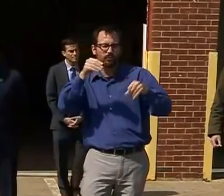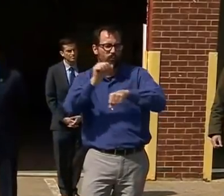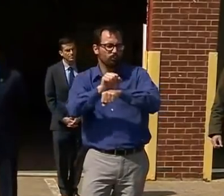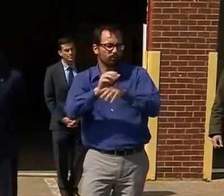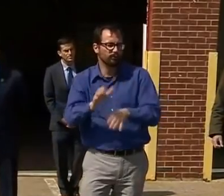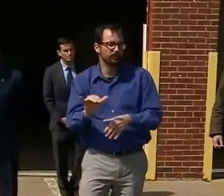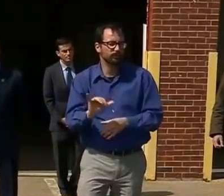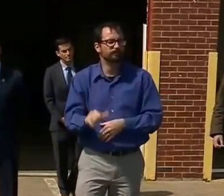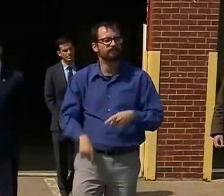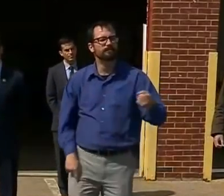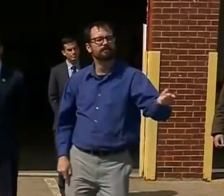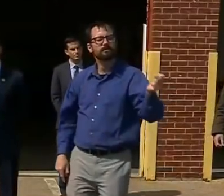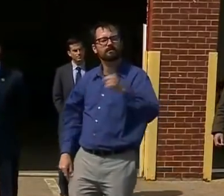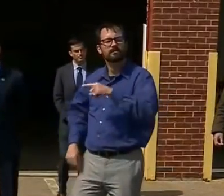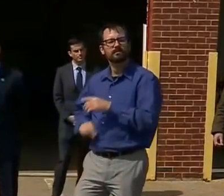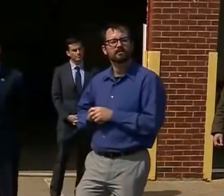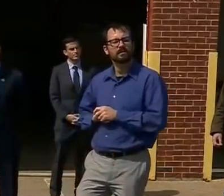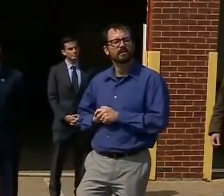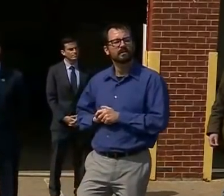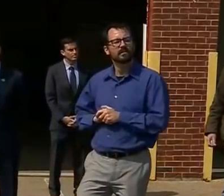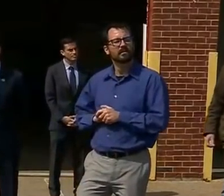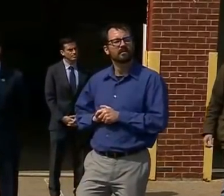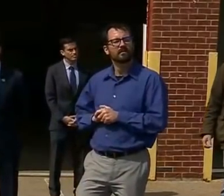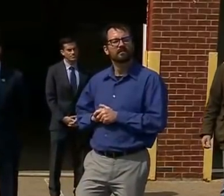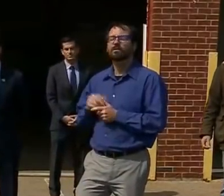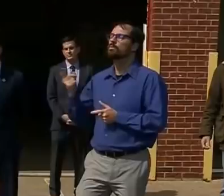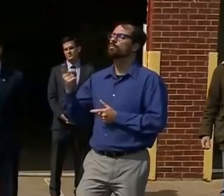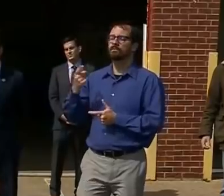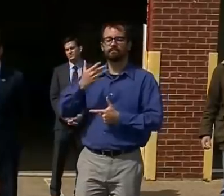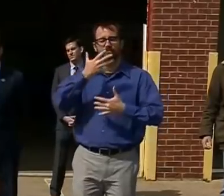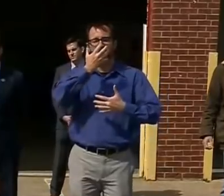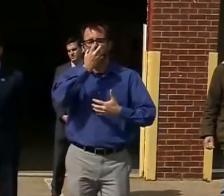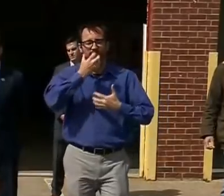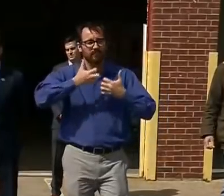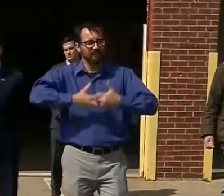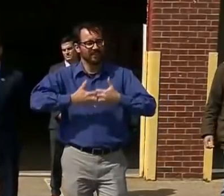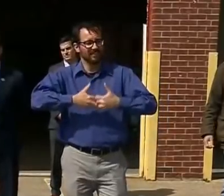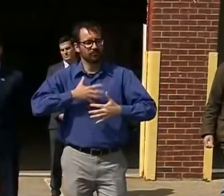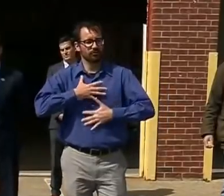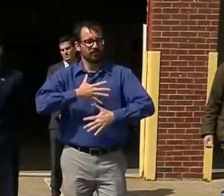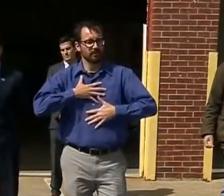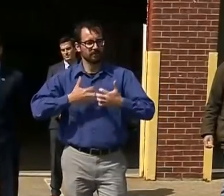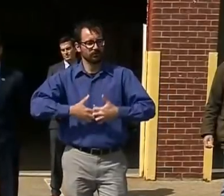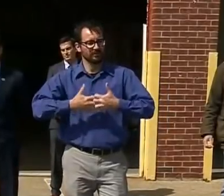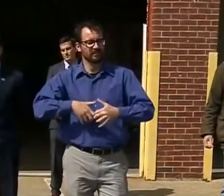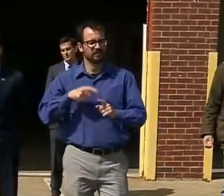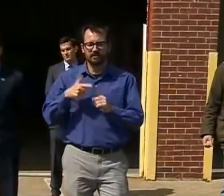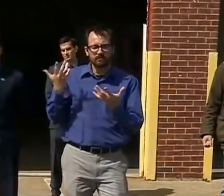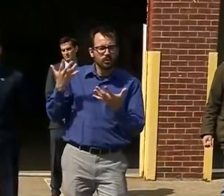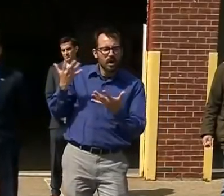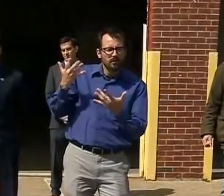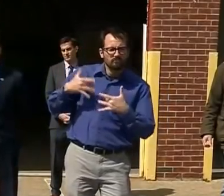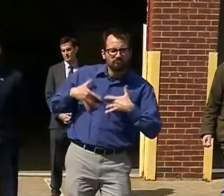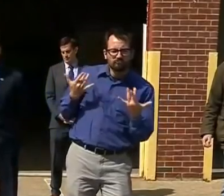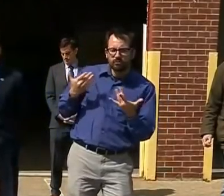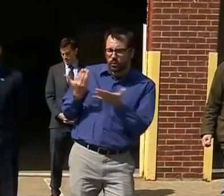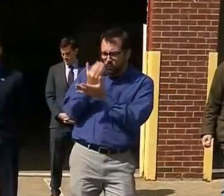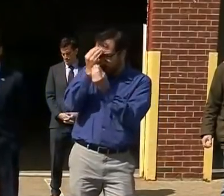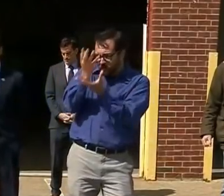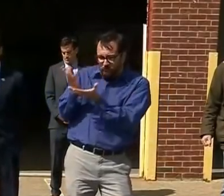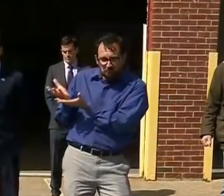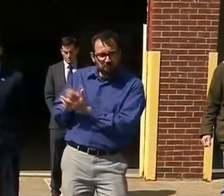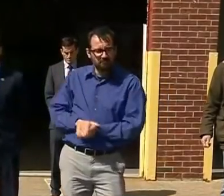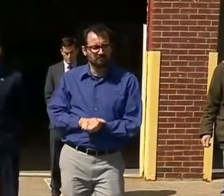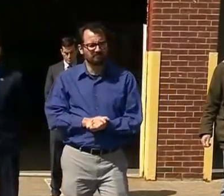not requesting much and have everything they need to serve. So I think people know that our original request, which